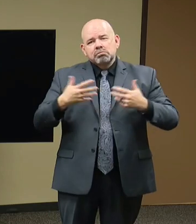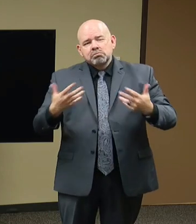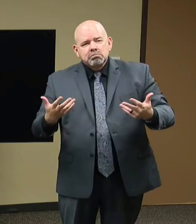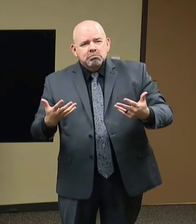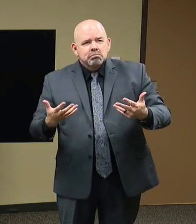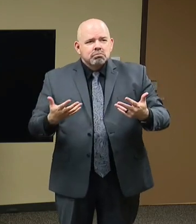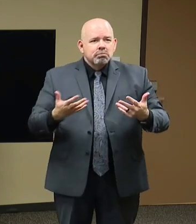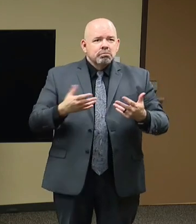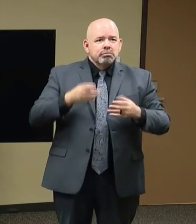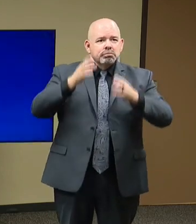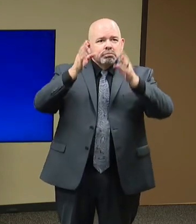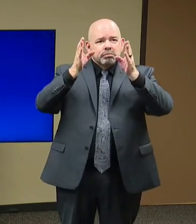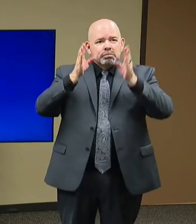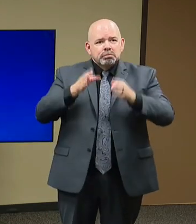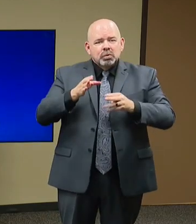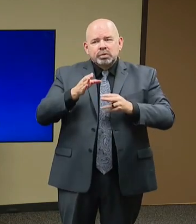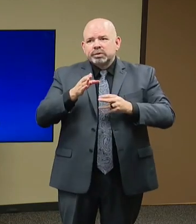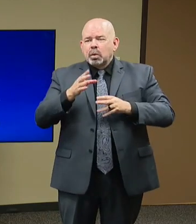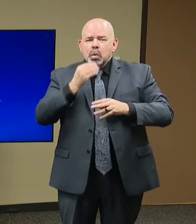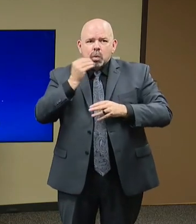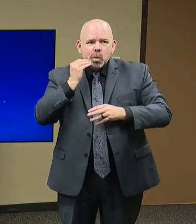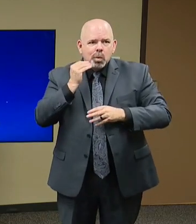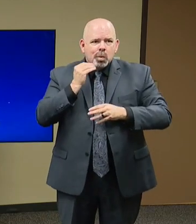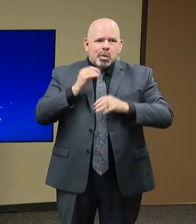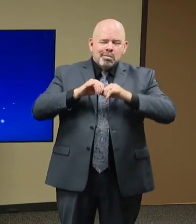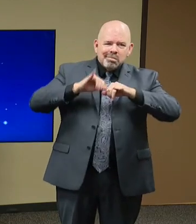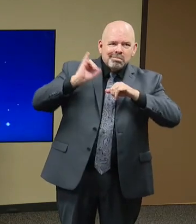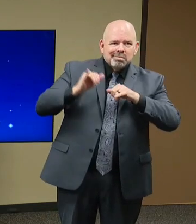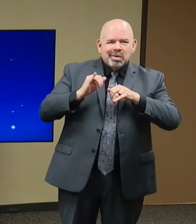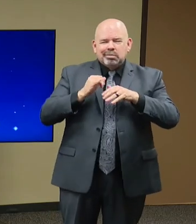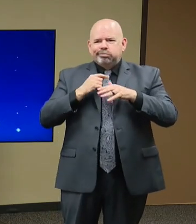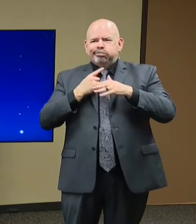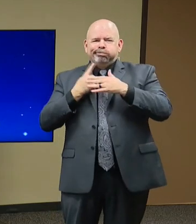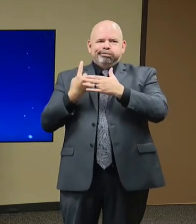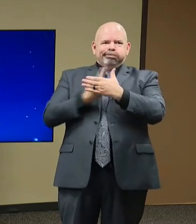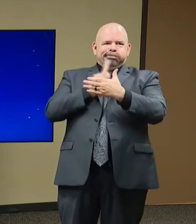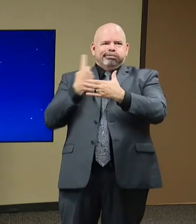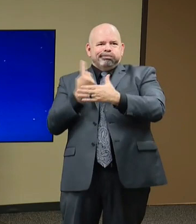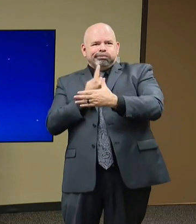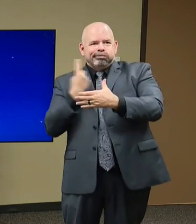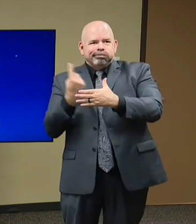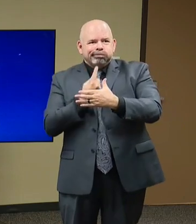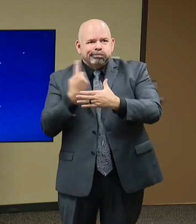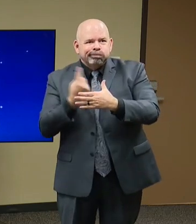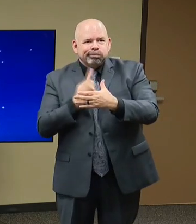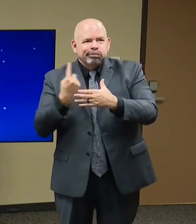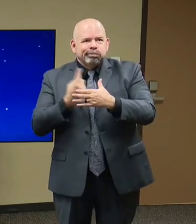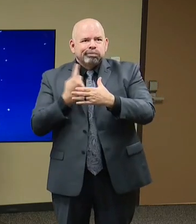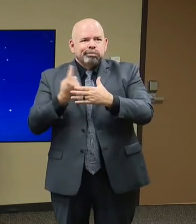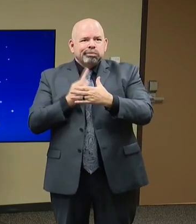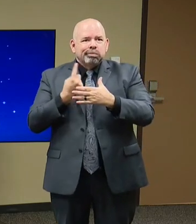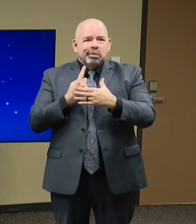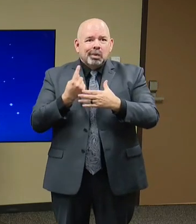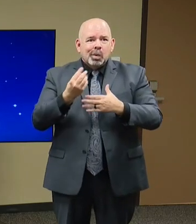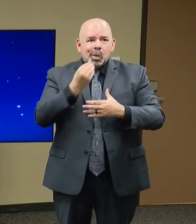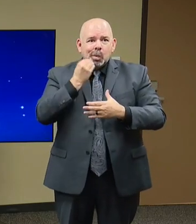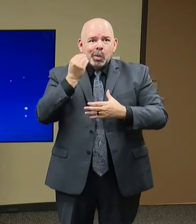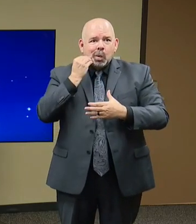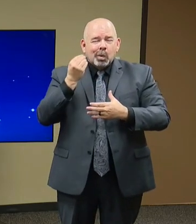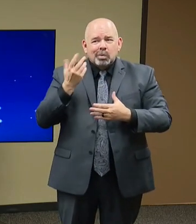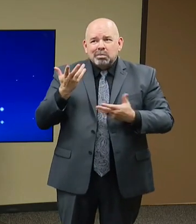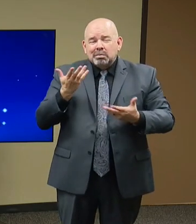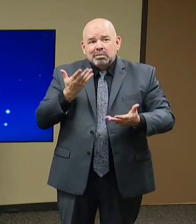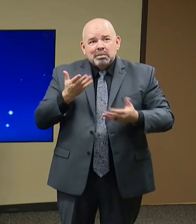or quarantined if they test positive for COVID, but their home situation, they may have